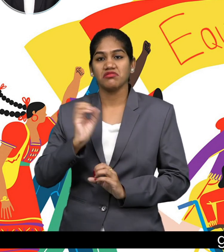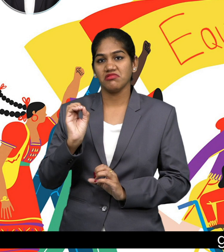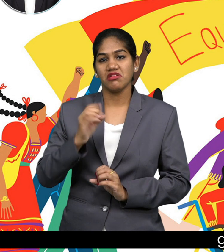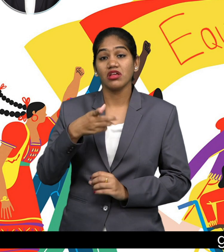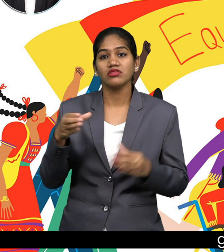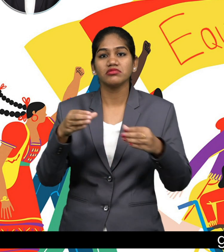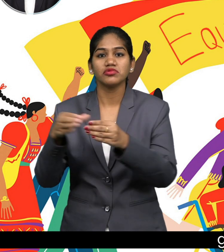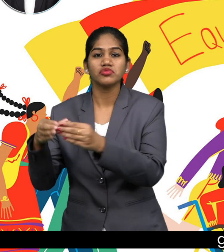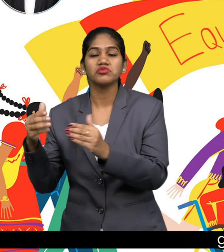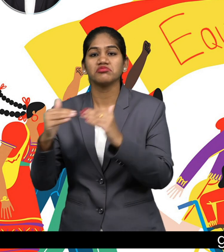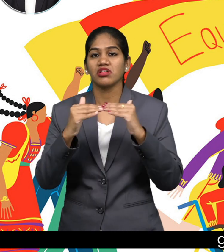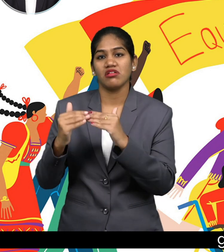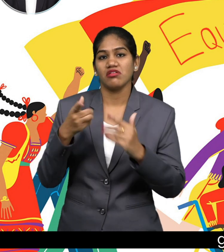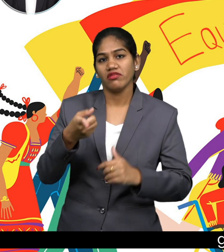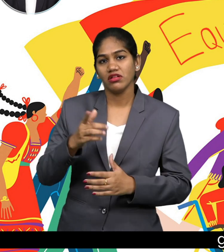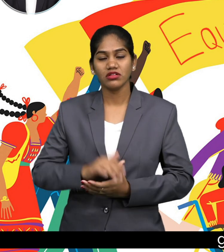equally.